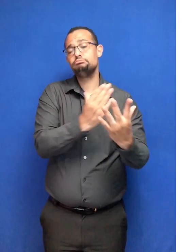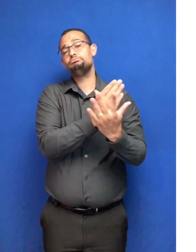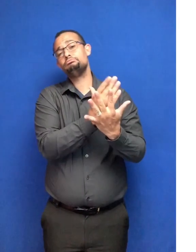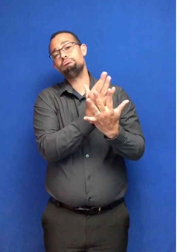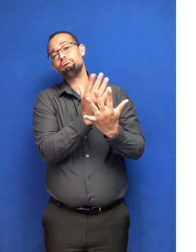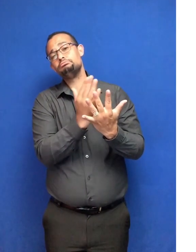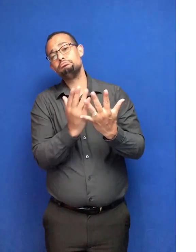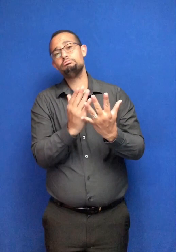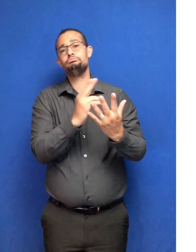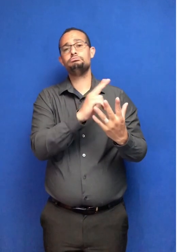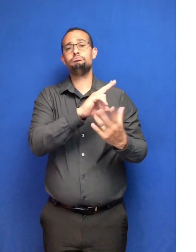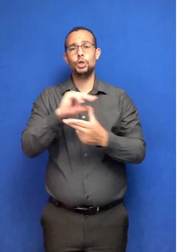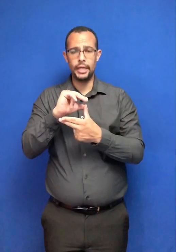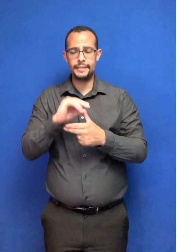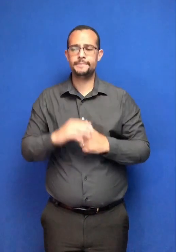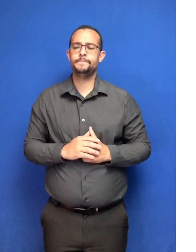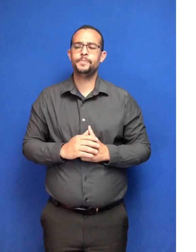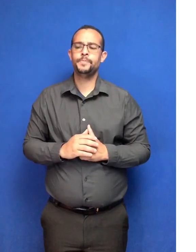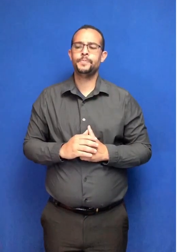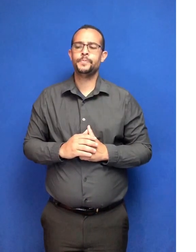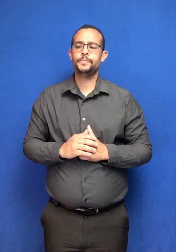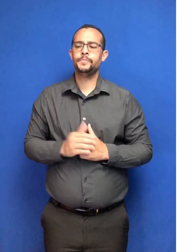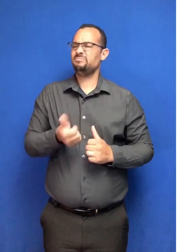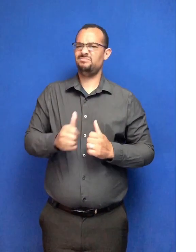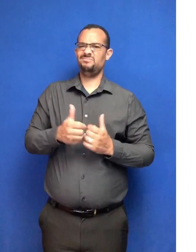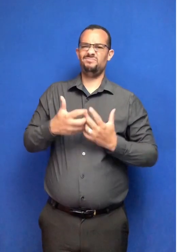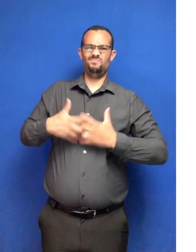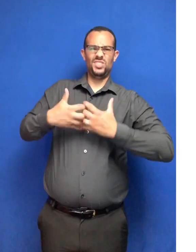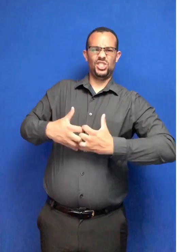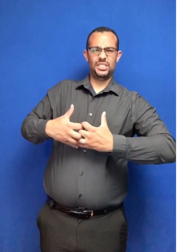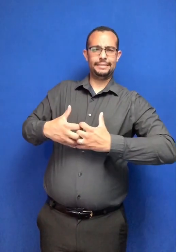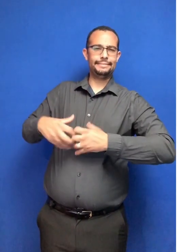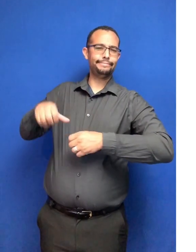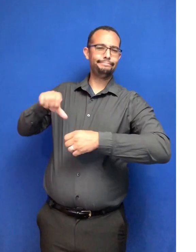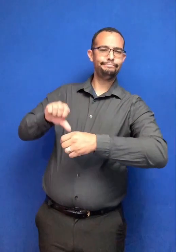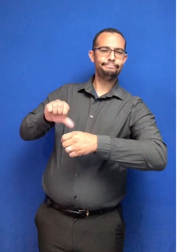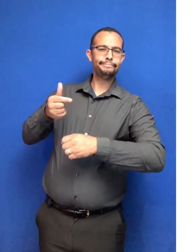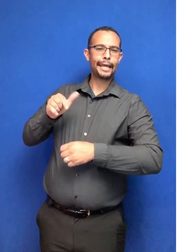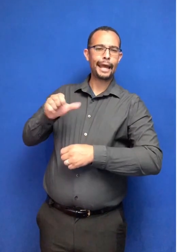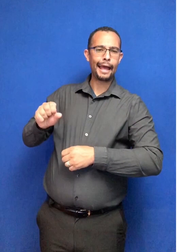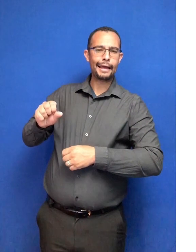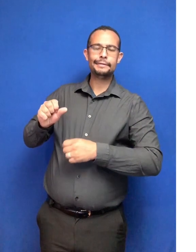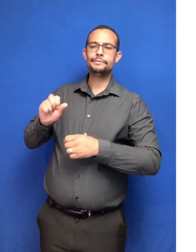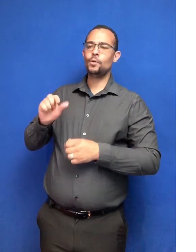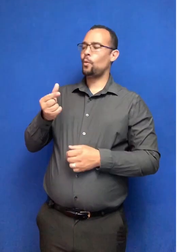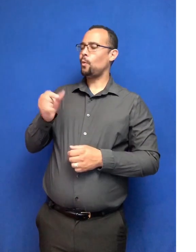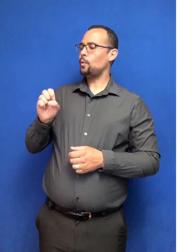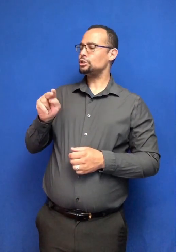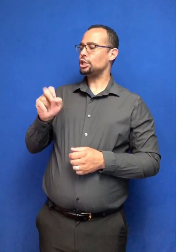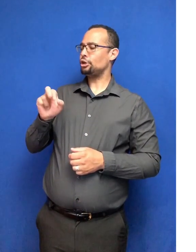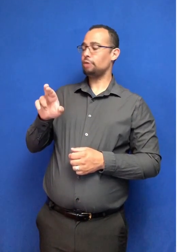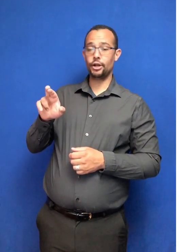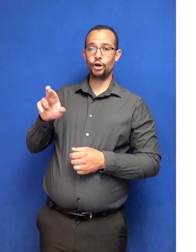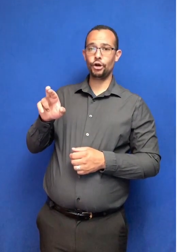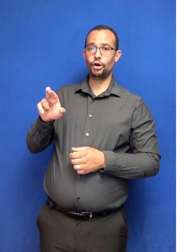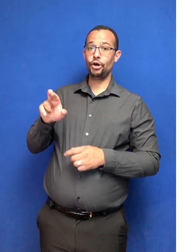You would only use generators or any gas-powered machines outside and away from your windows because you do not want